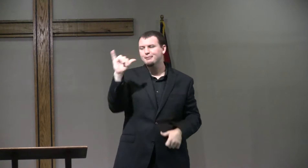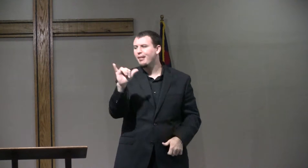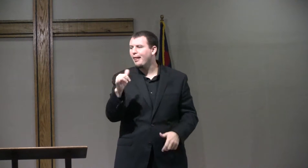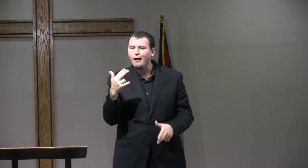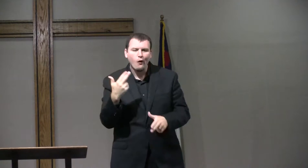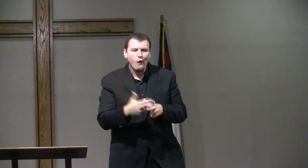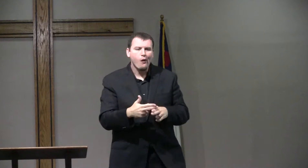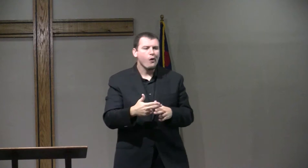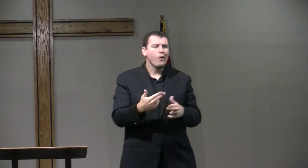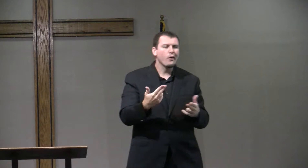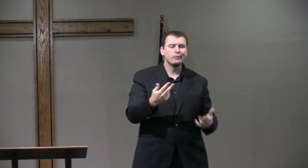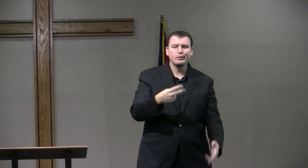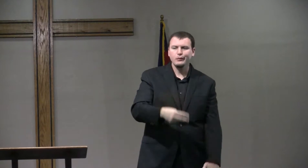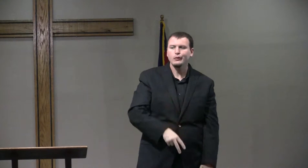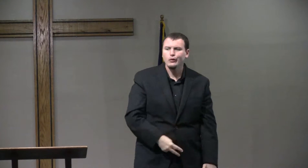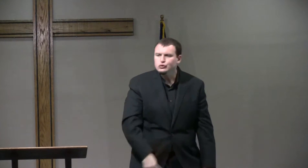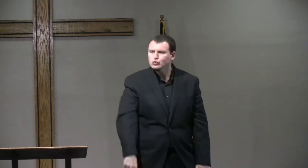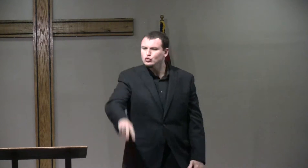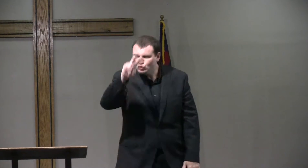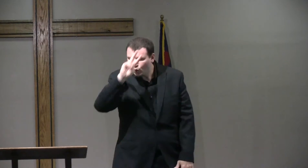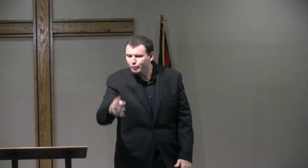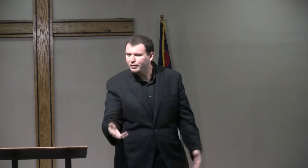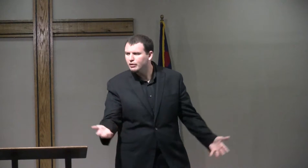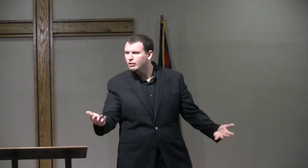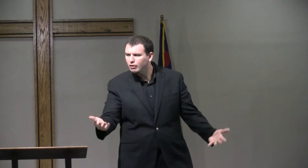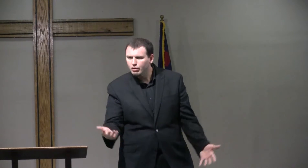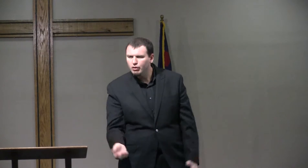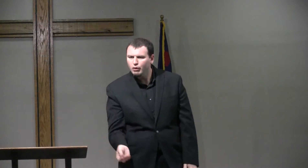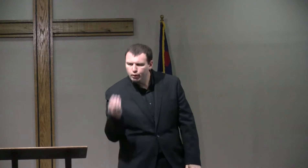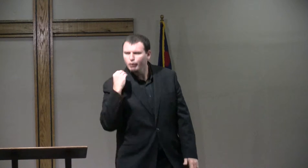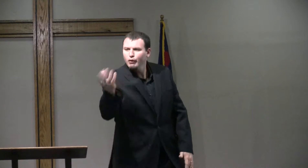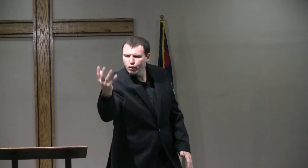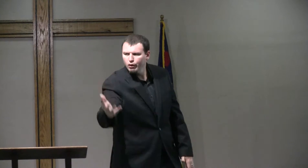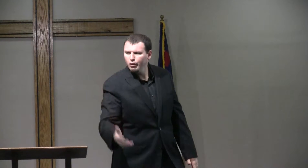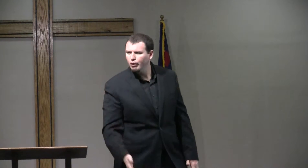Raka means empty-headed, kind of like stupid.